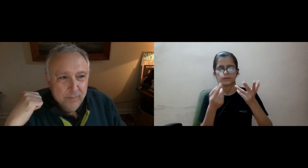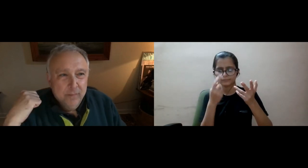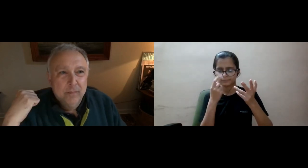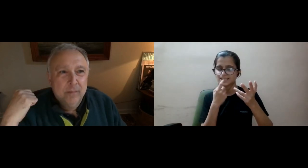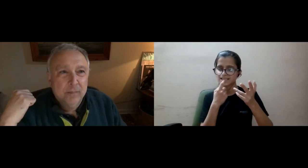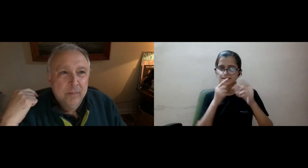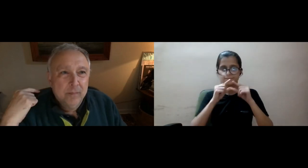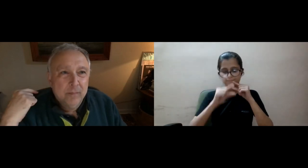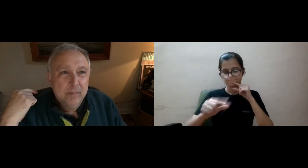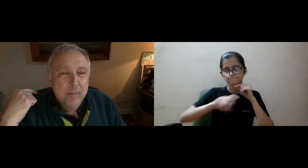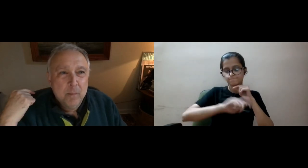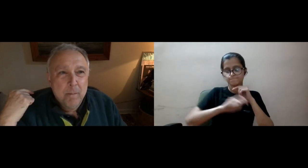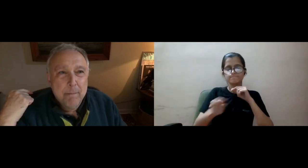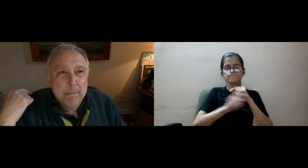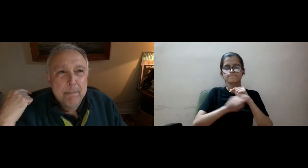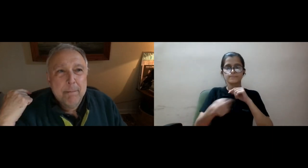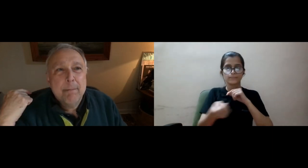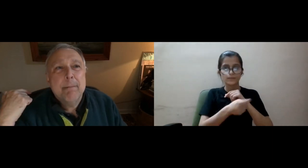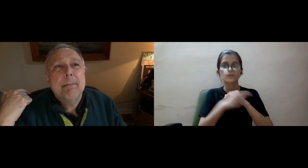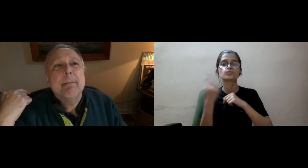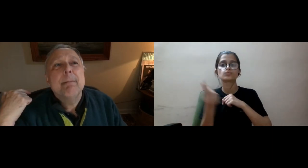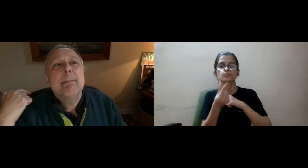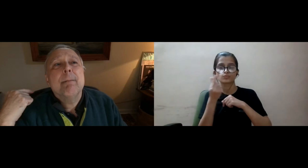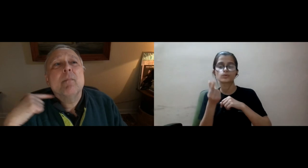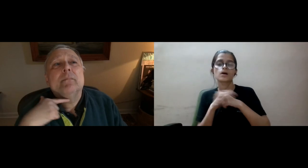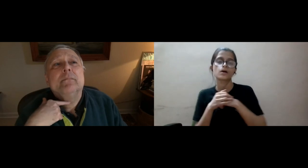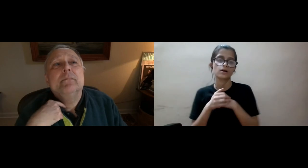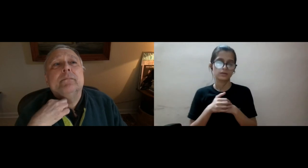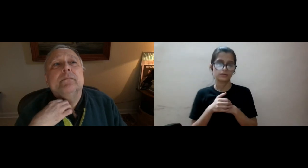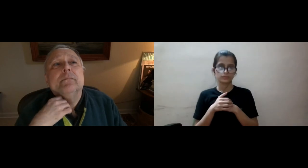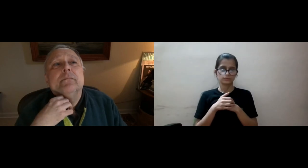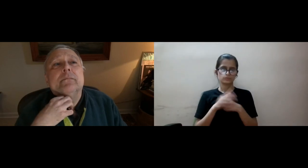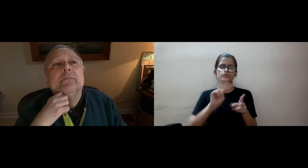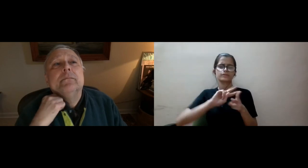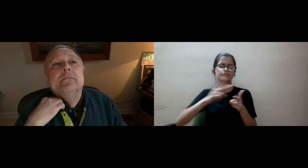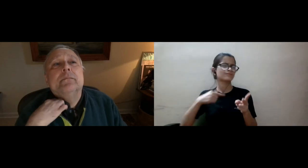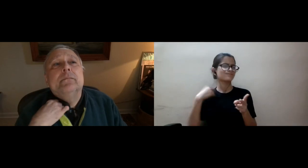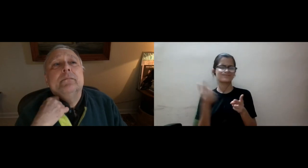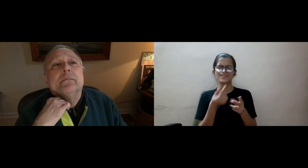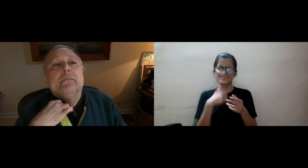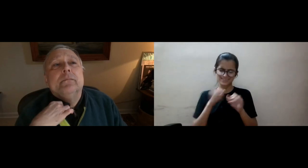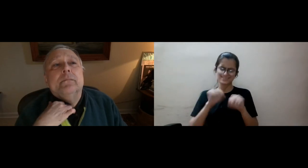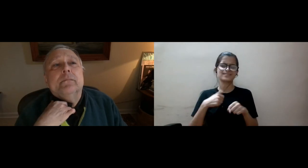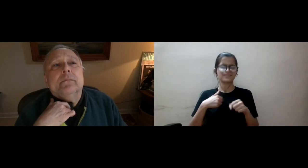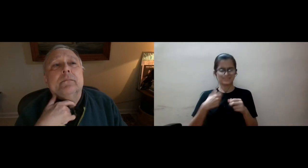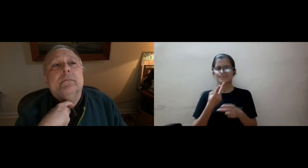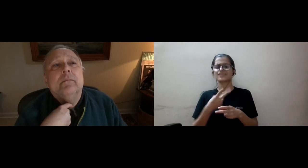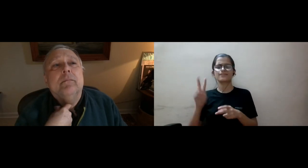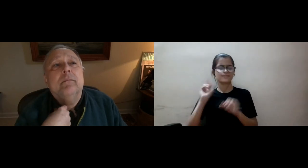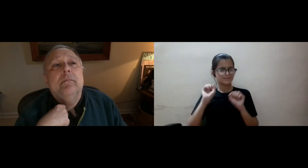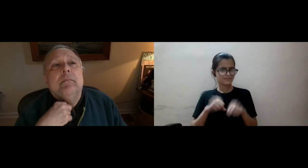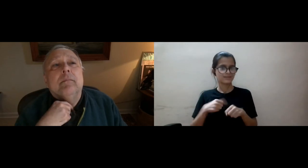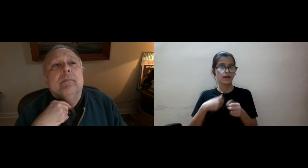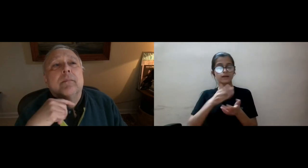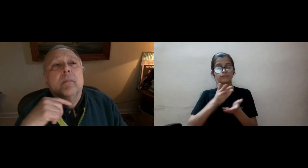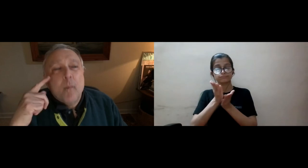So in that essay, they suggested that the use of different, we are different, and in different ways, we are